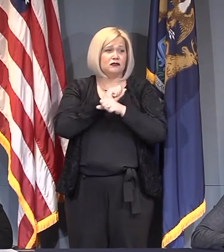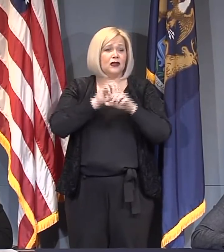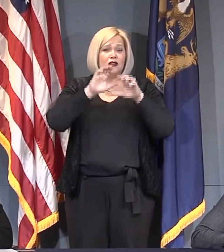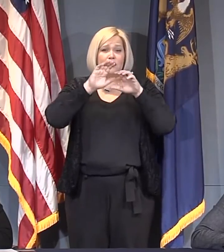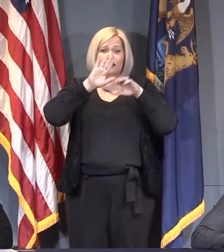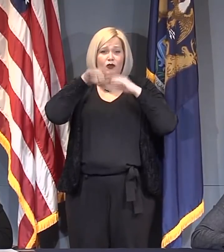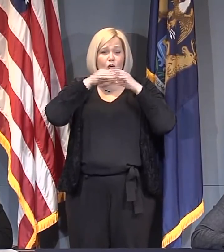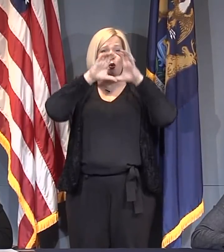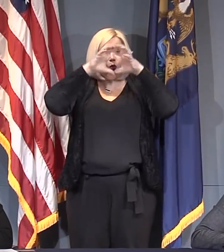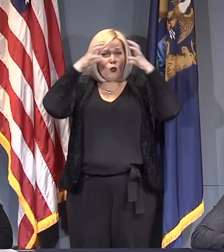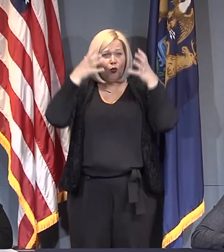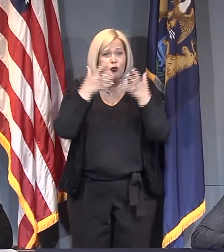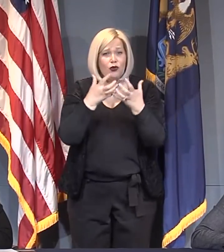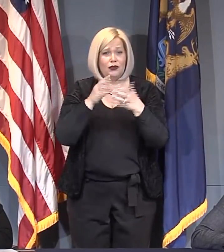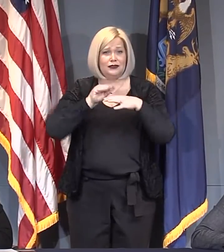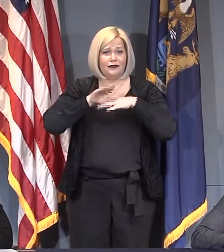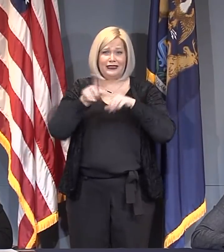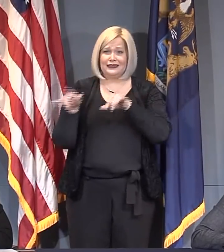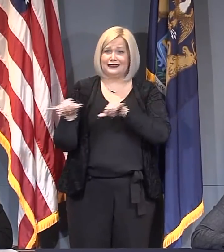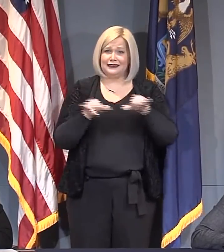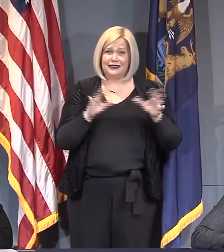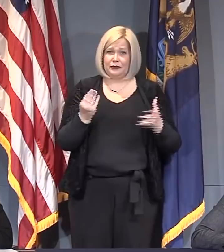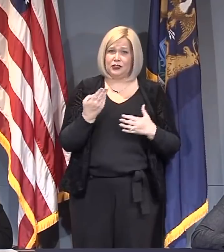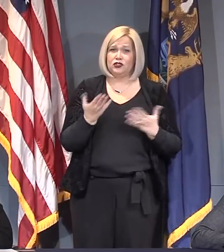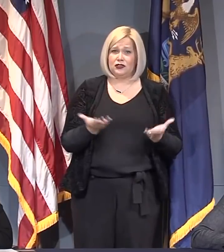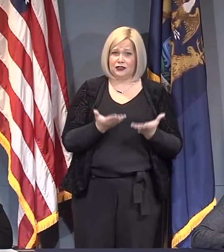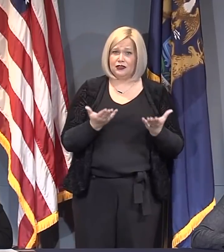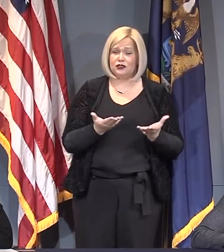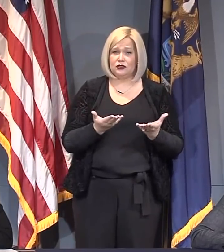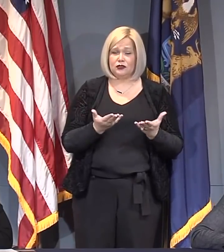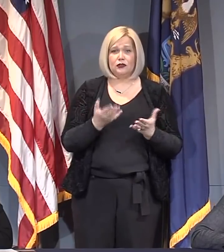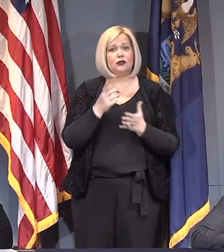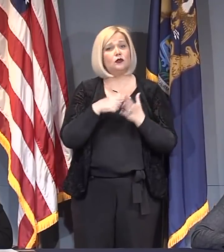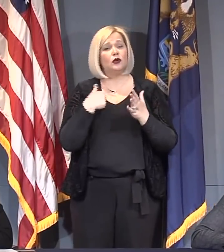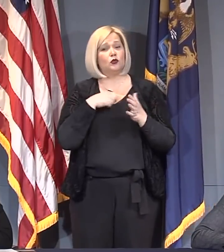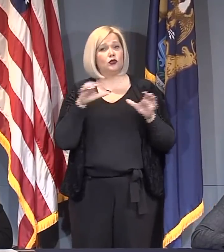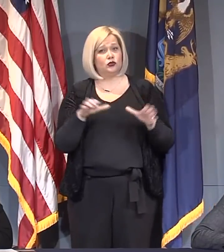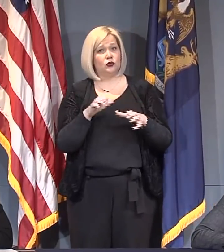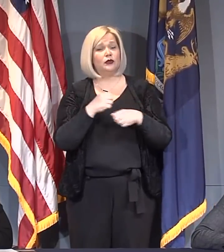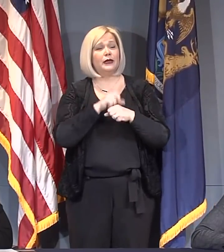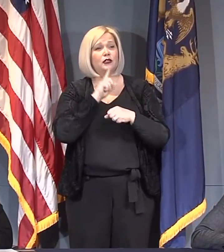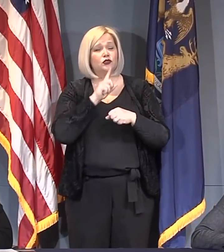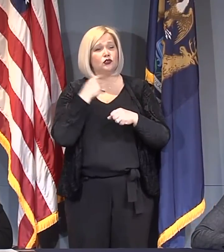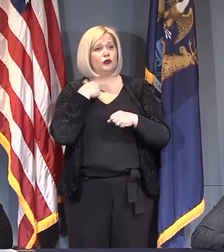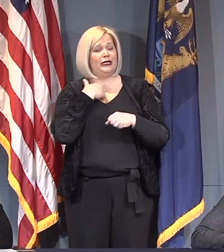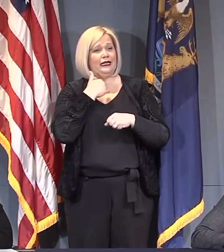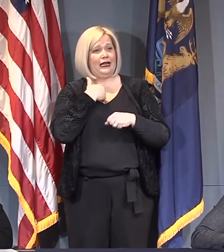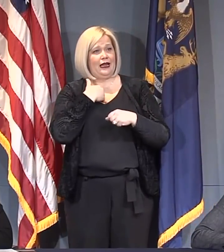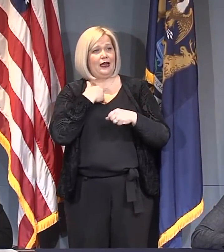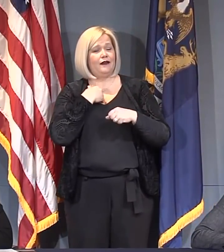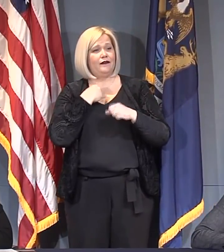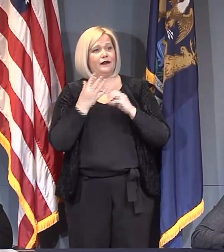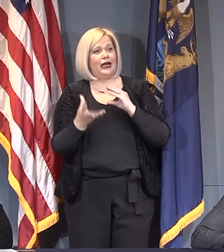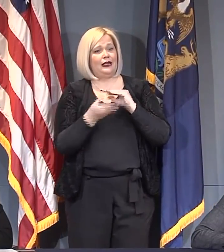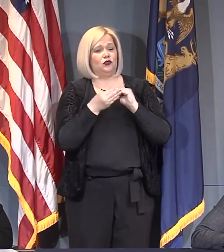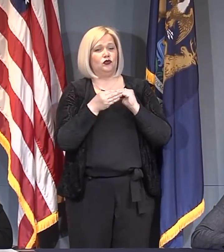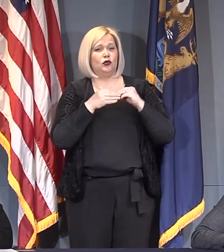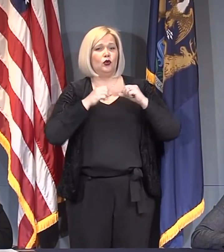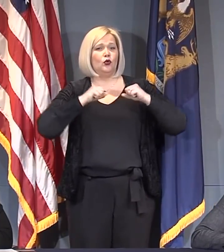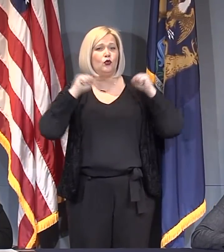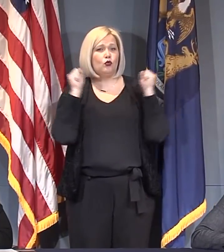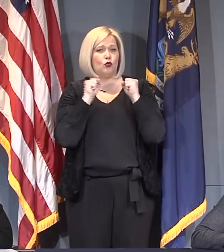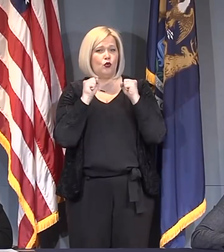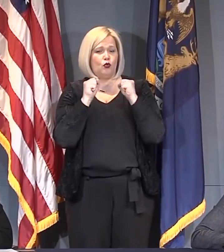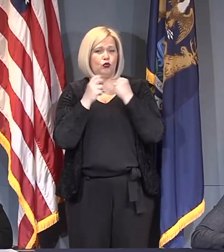we're confronting here. One of the things that we are doing is to make sure that we've got additional cold storage